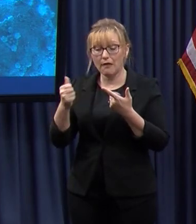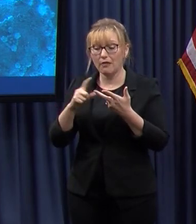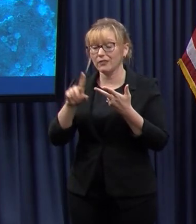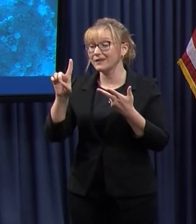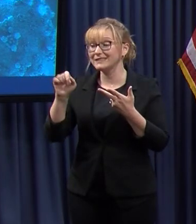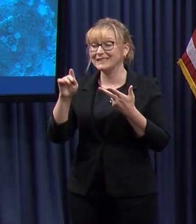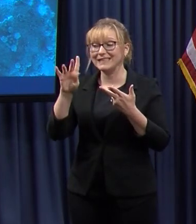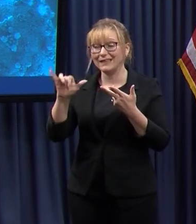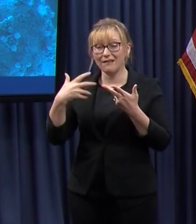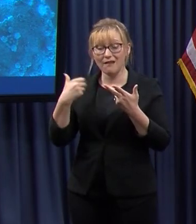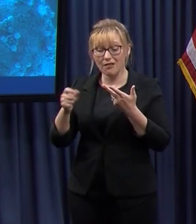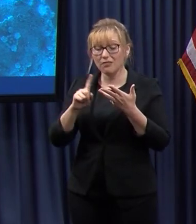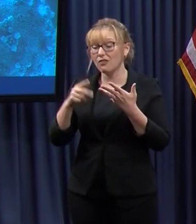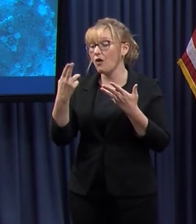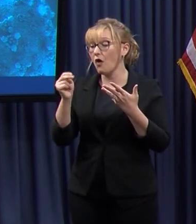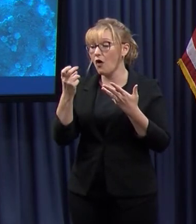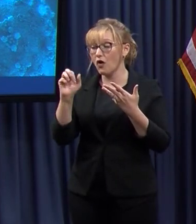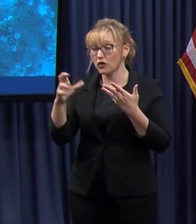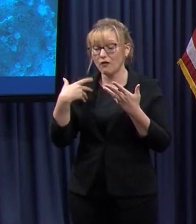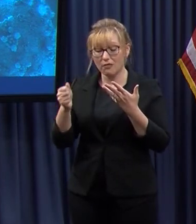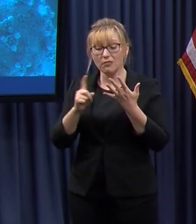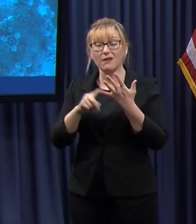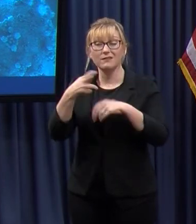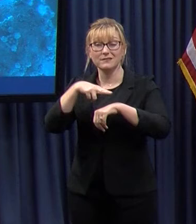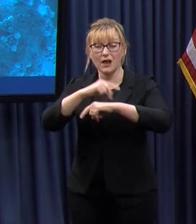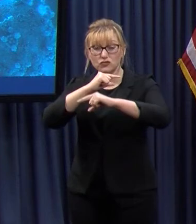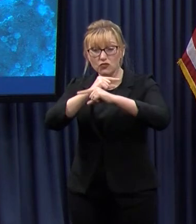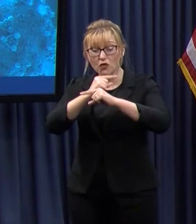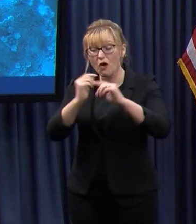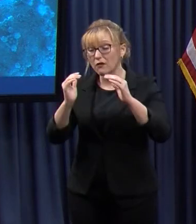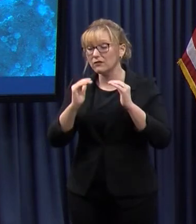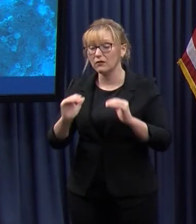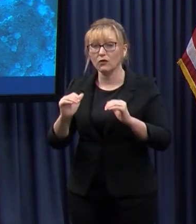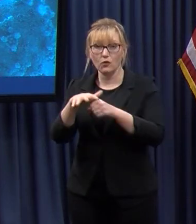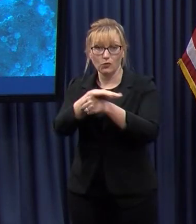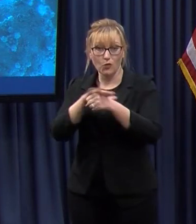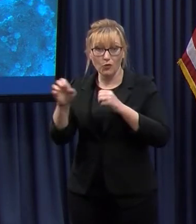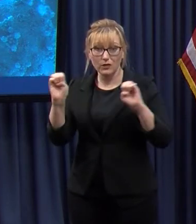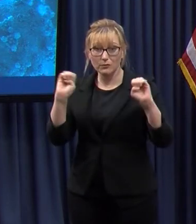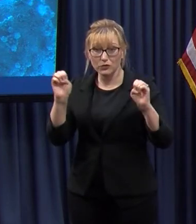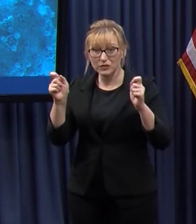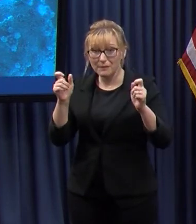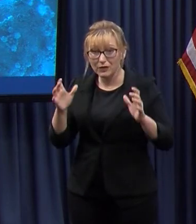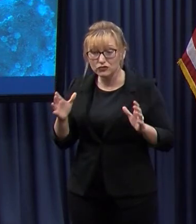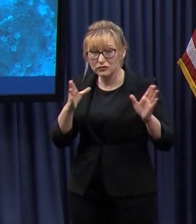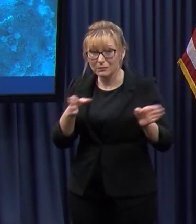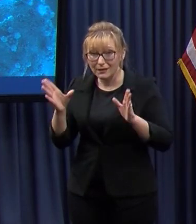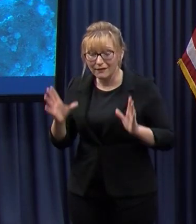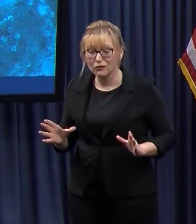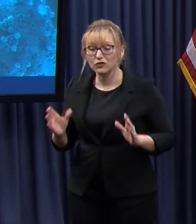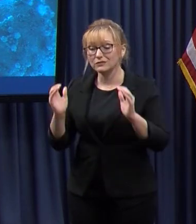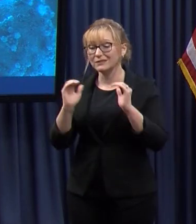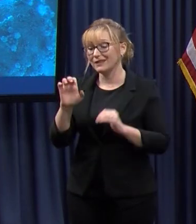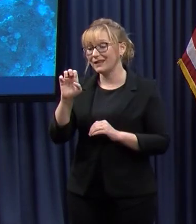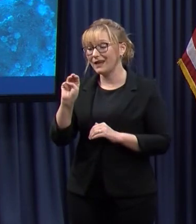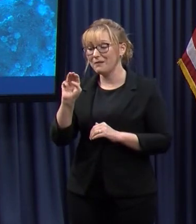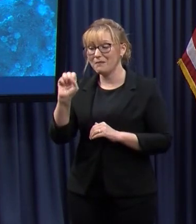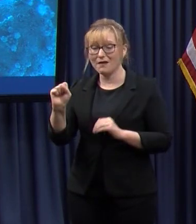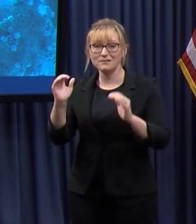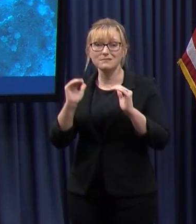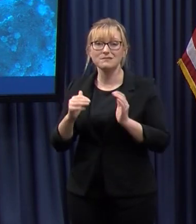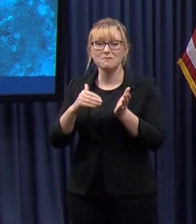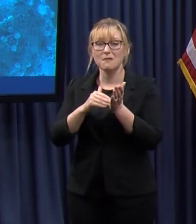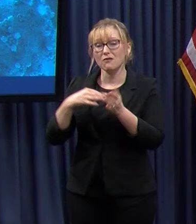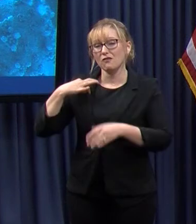Healthcare, Honor Health, the National Guard, local emergency managers and planners, EMS, medical